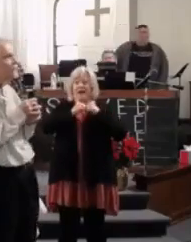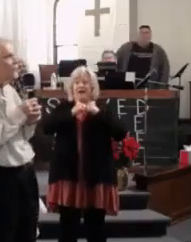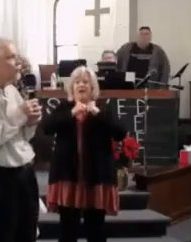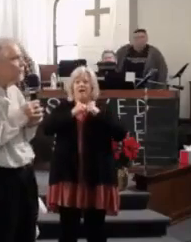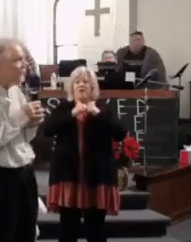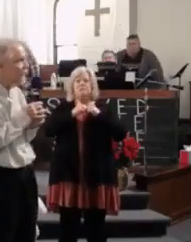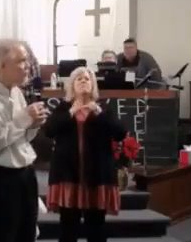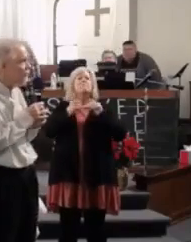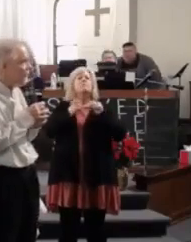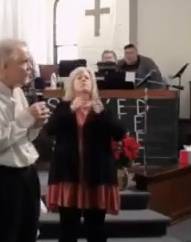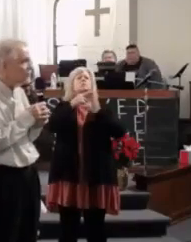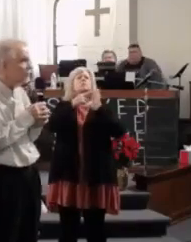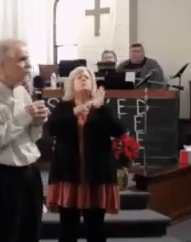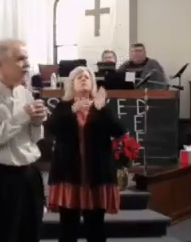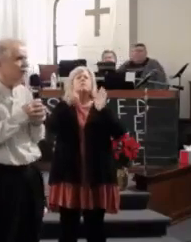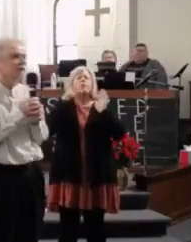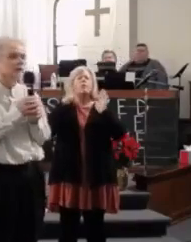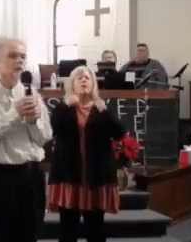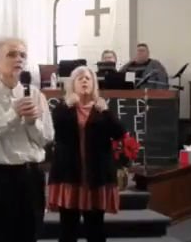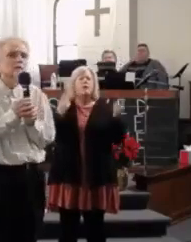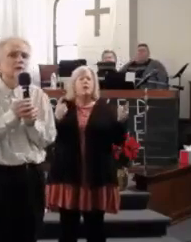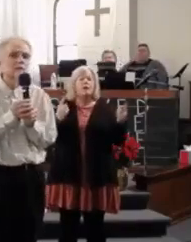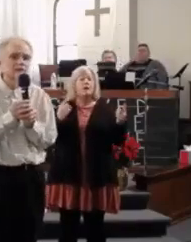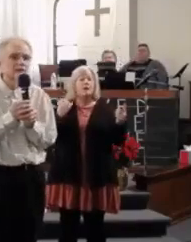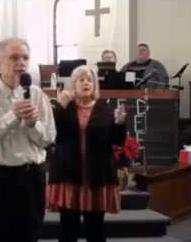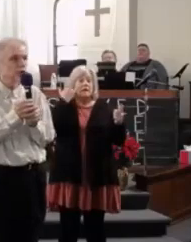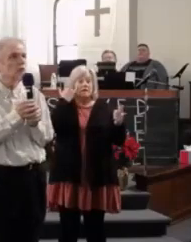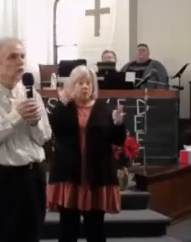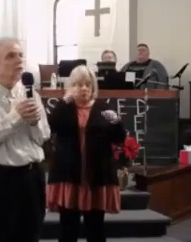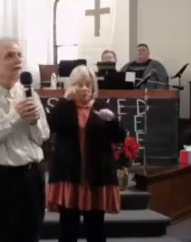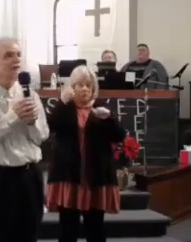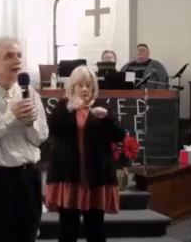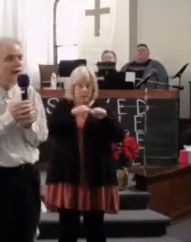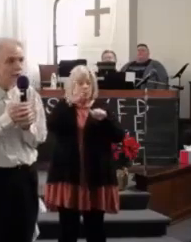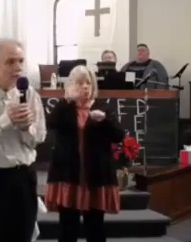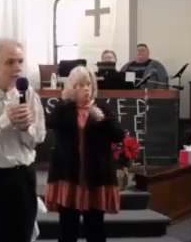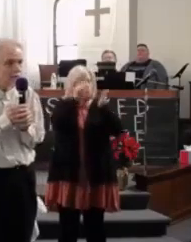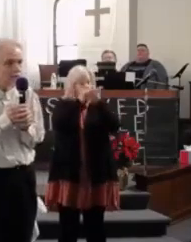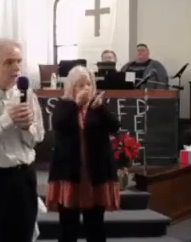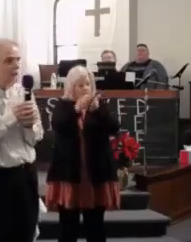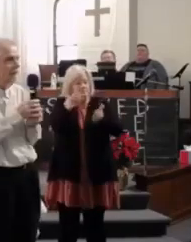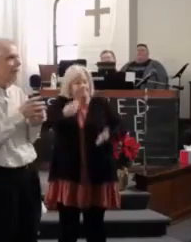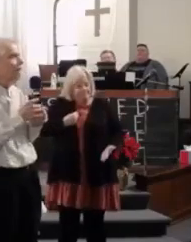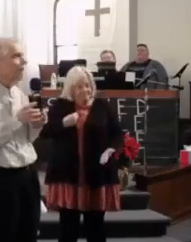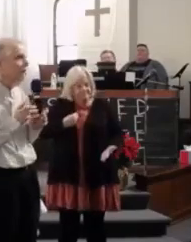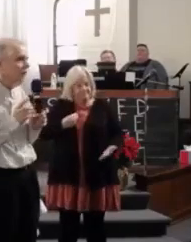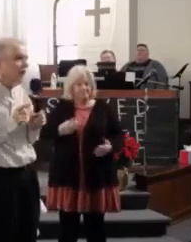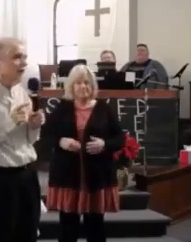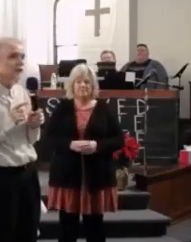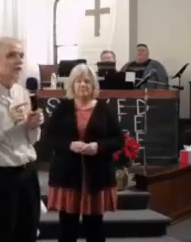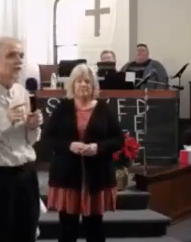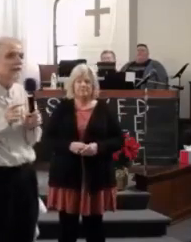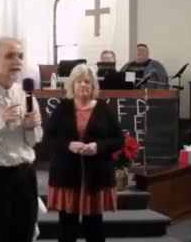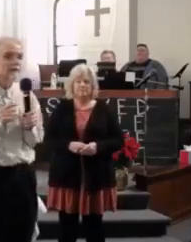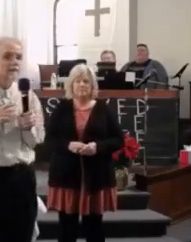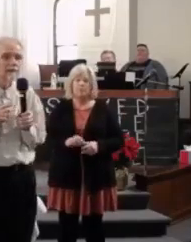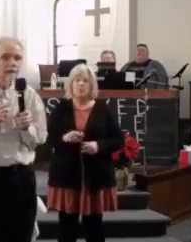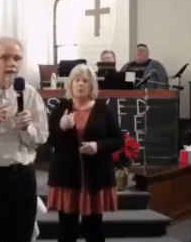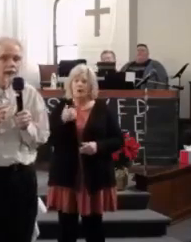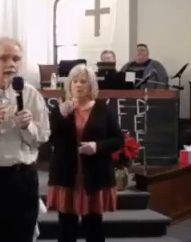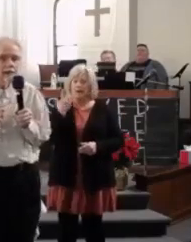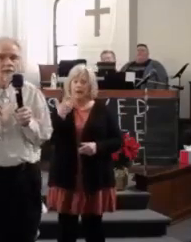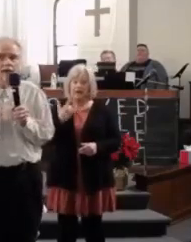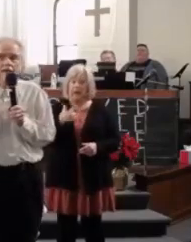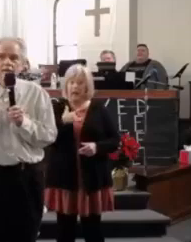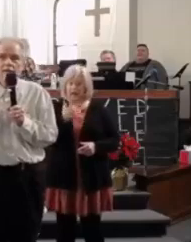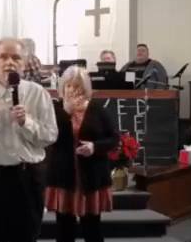first rule for announcement givers, which is anything you want to remember to say, you will write it down. Otherwise, you will forget it.